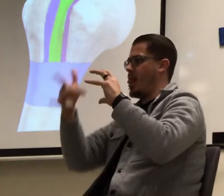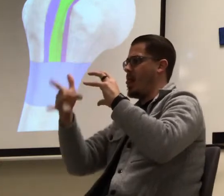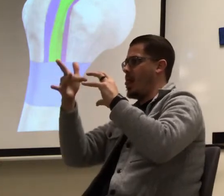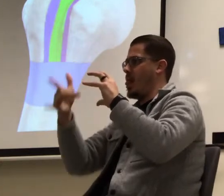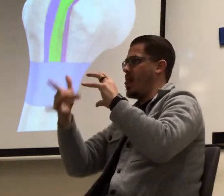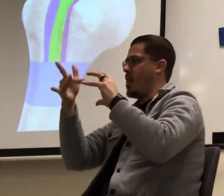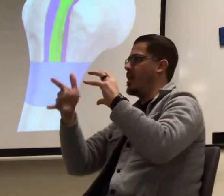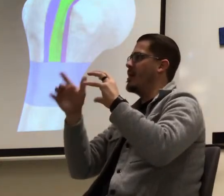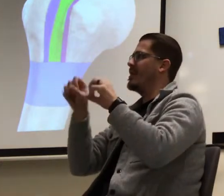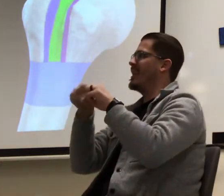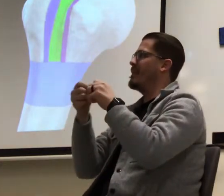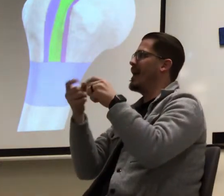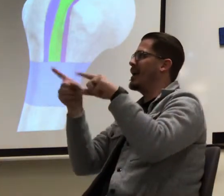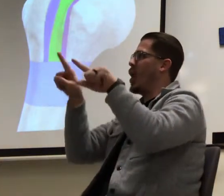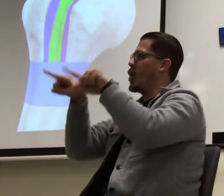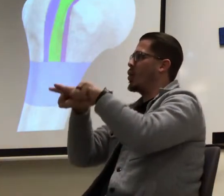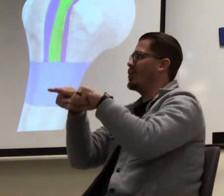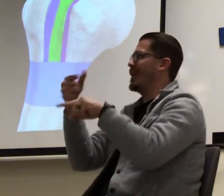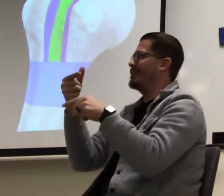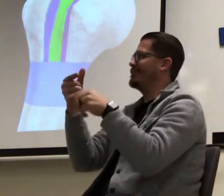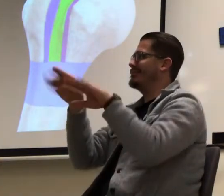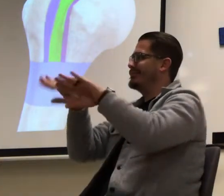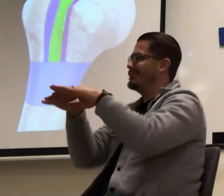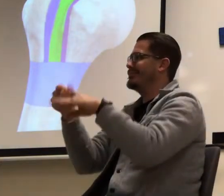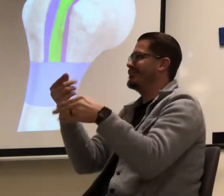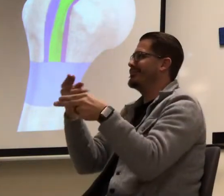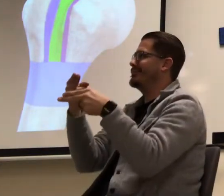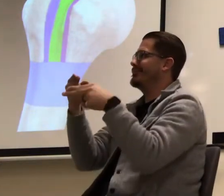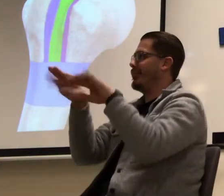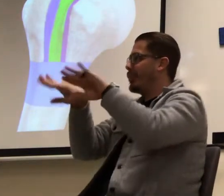Intertubercular because it's in between the two tubercles.